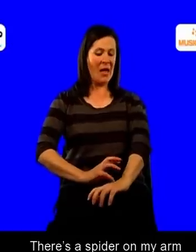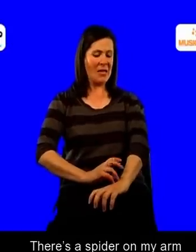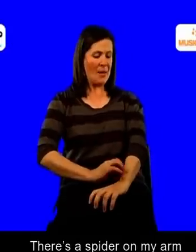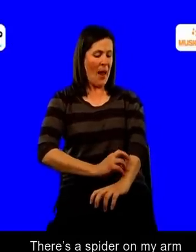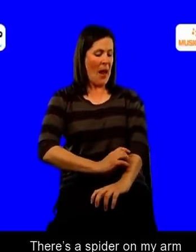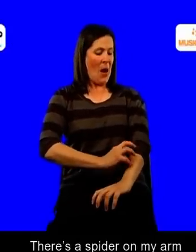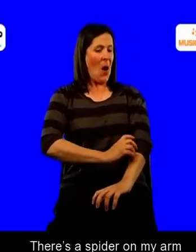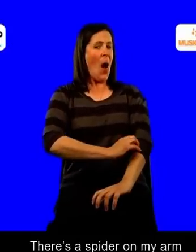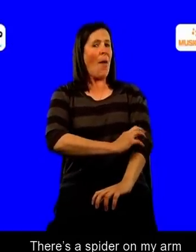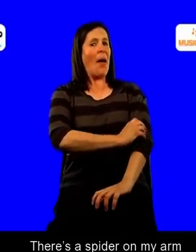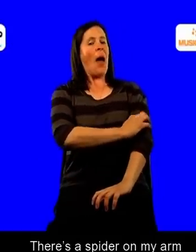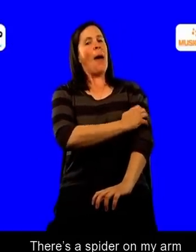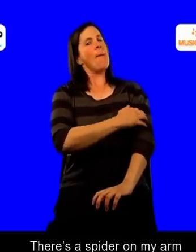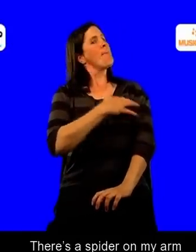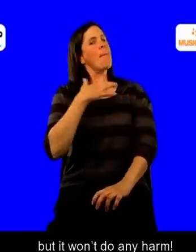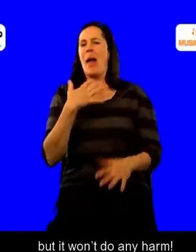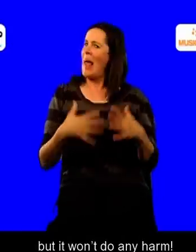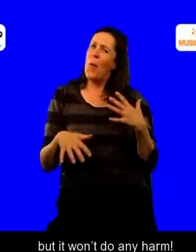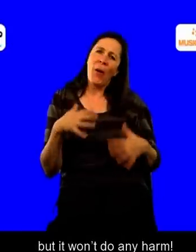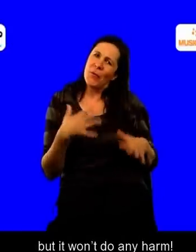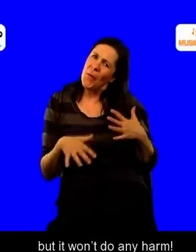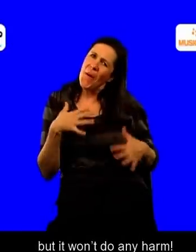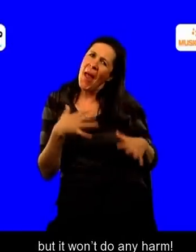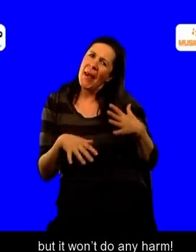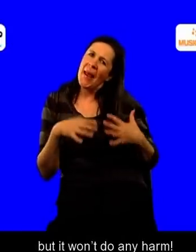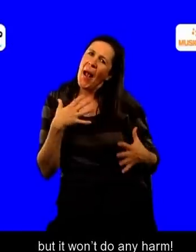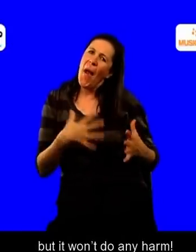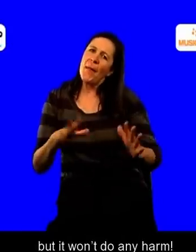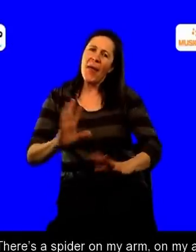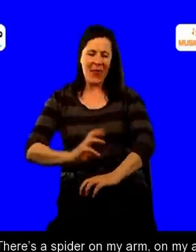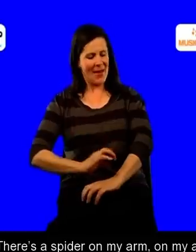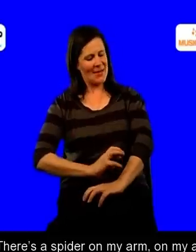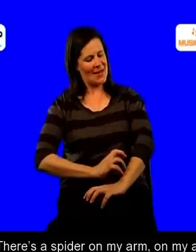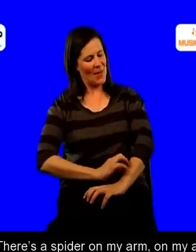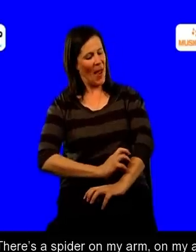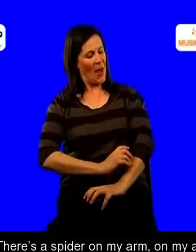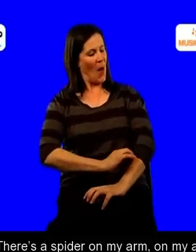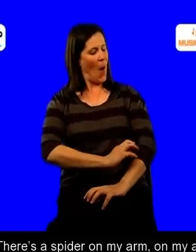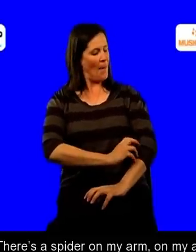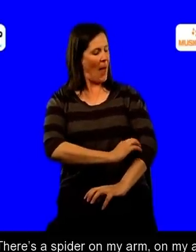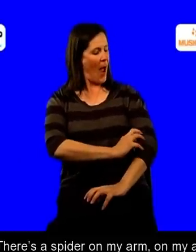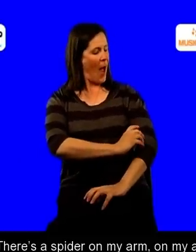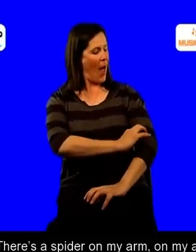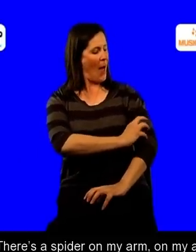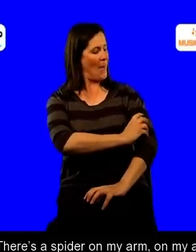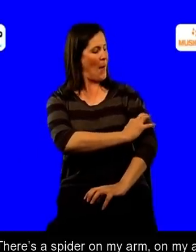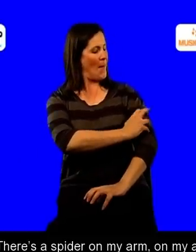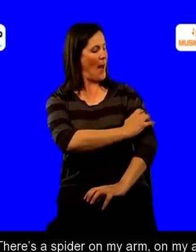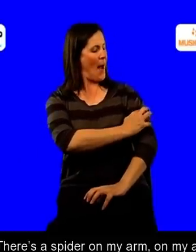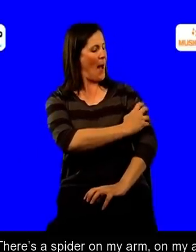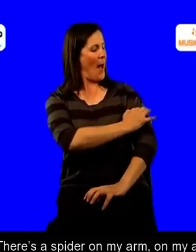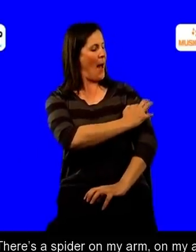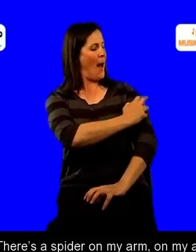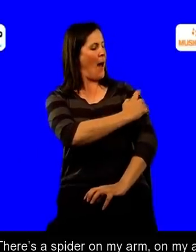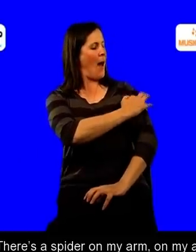There's a spider on my arm, but it won't do any harm There's a spider on my arm, on